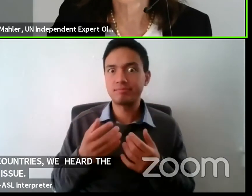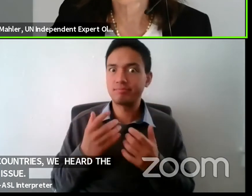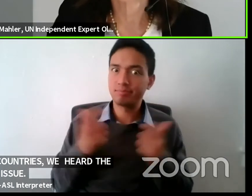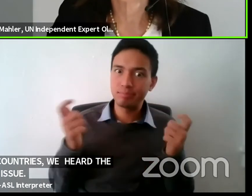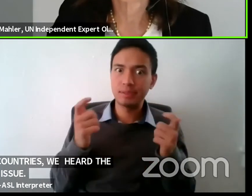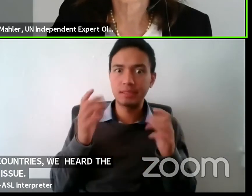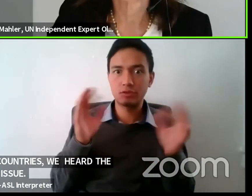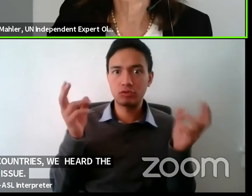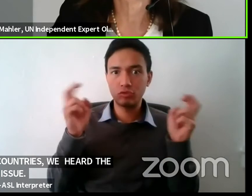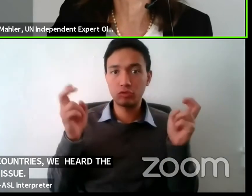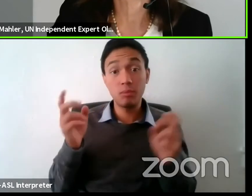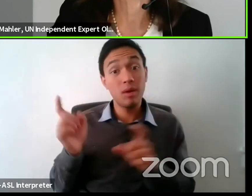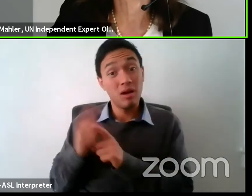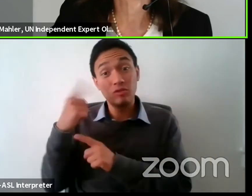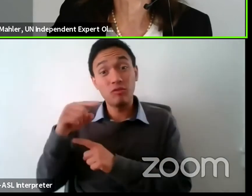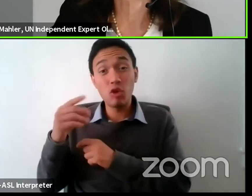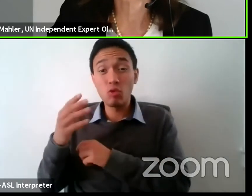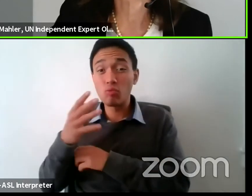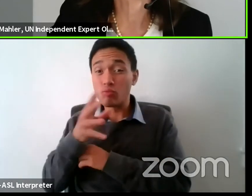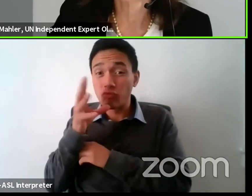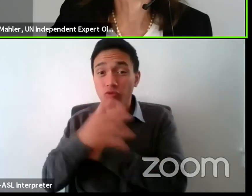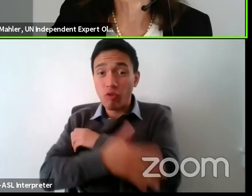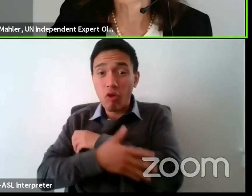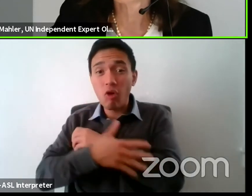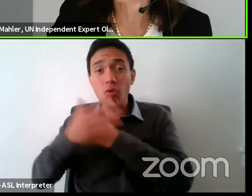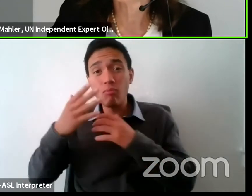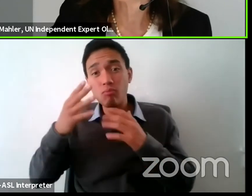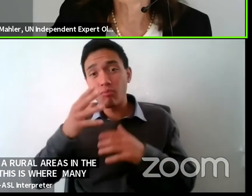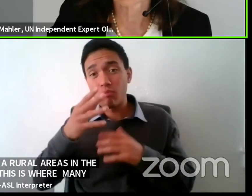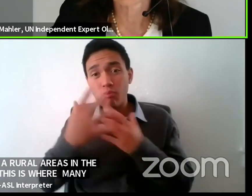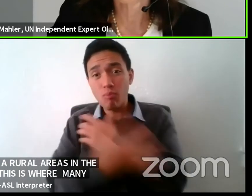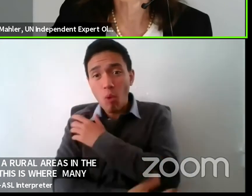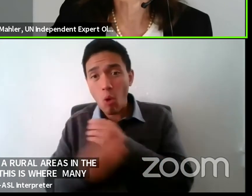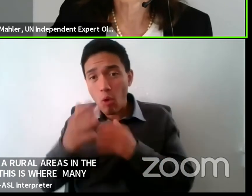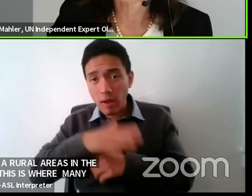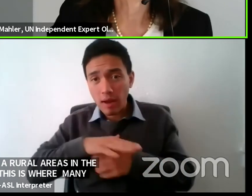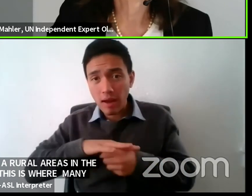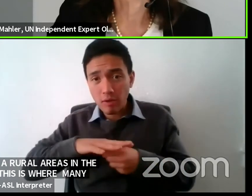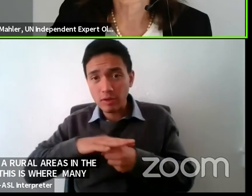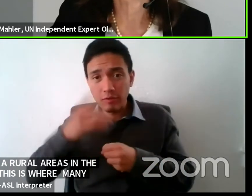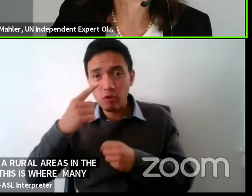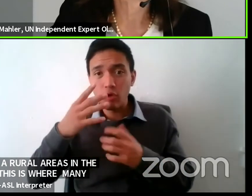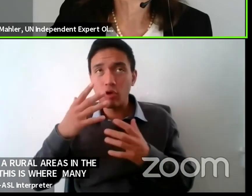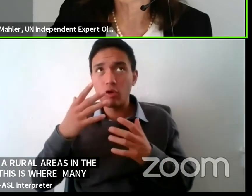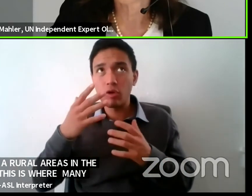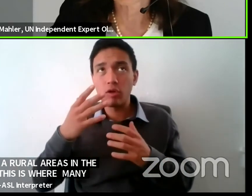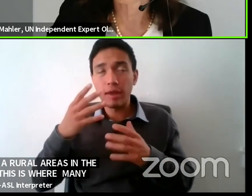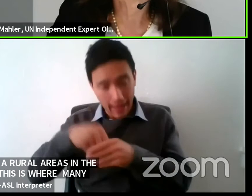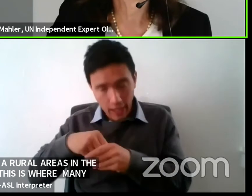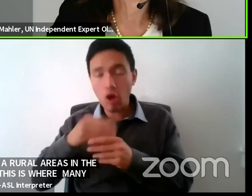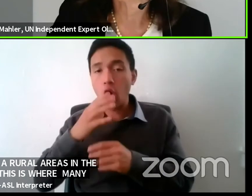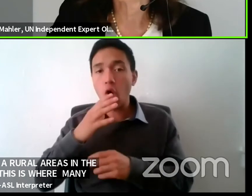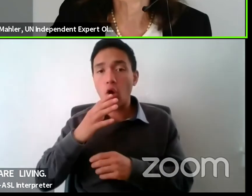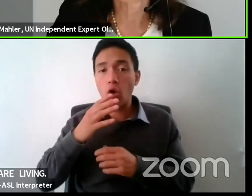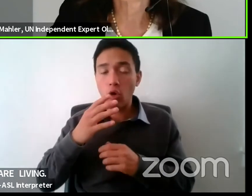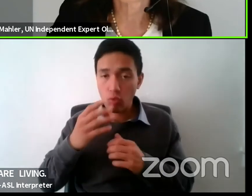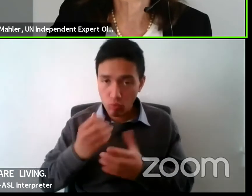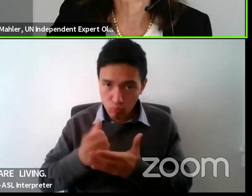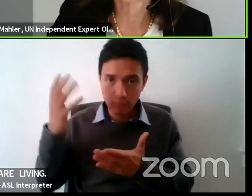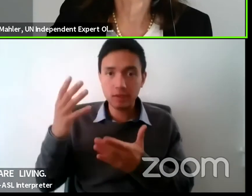the industrial countries, because this is where many of the older persons are living. And there they are left behind with